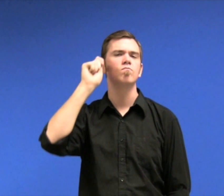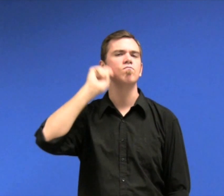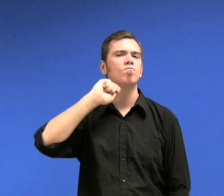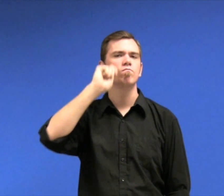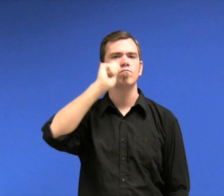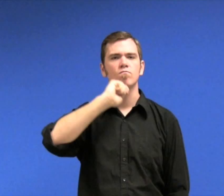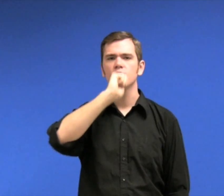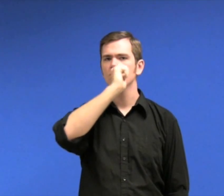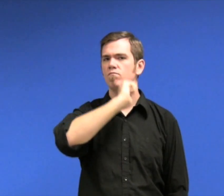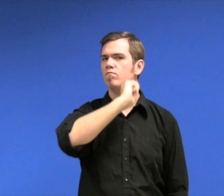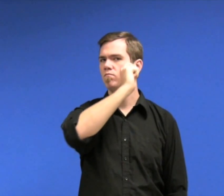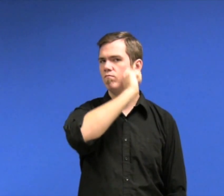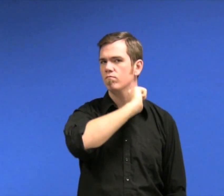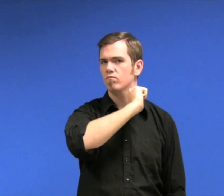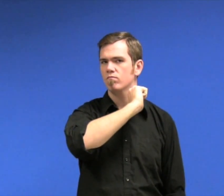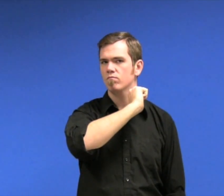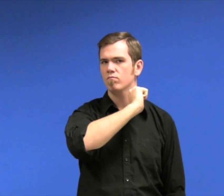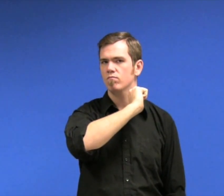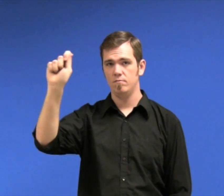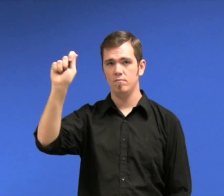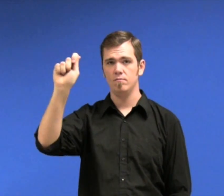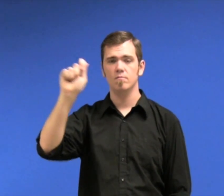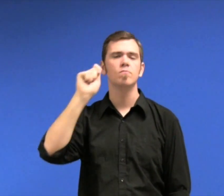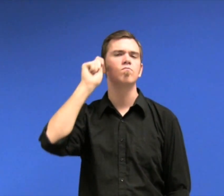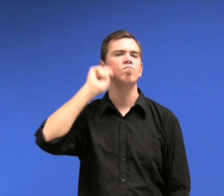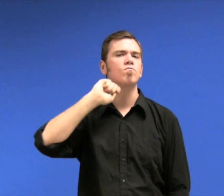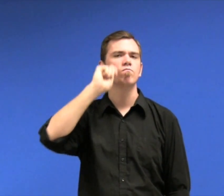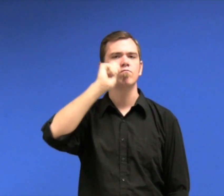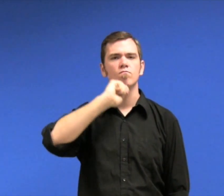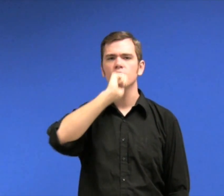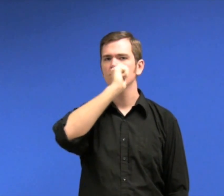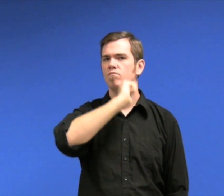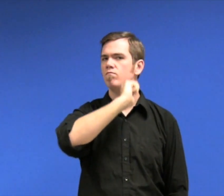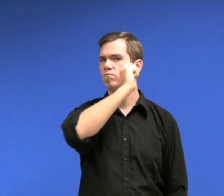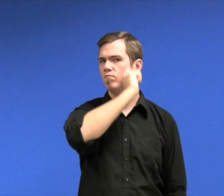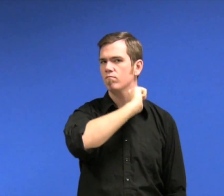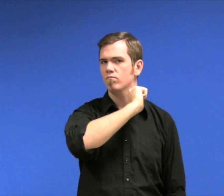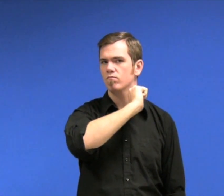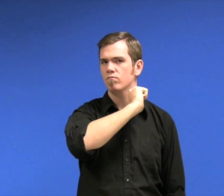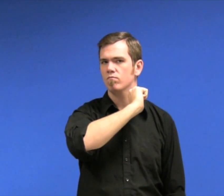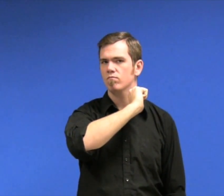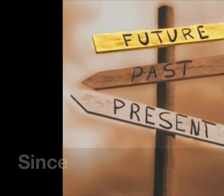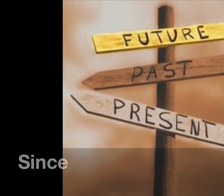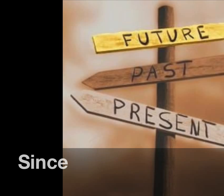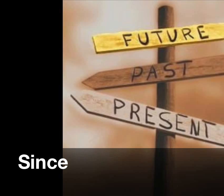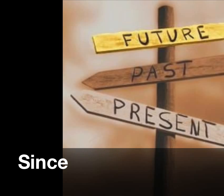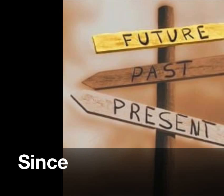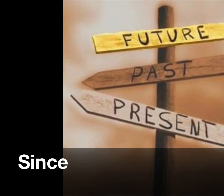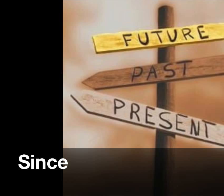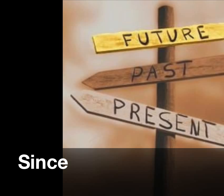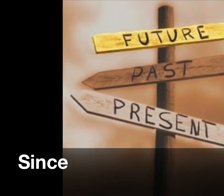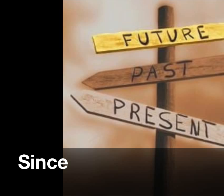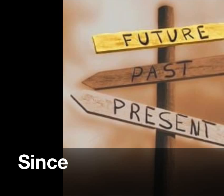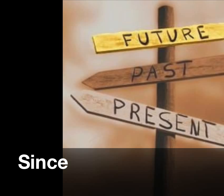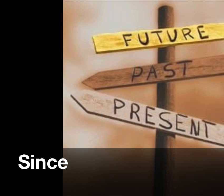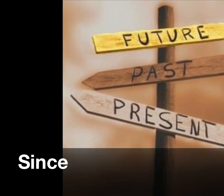face, it depends. You just put it over wherever you're shaving. So I'm shaving my face. And our last sign is